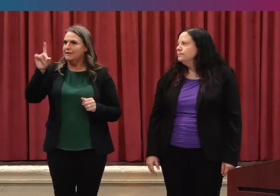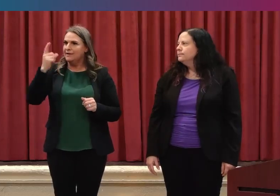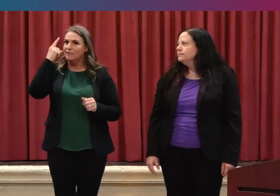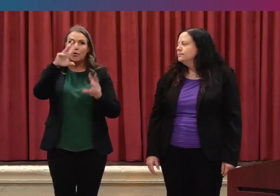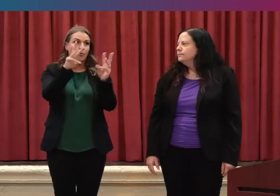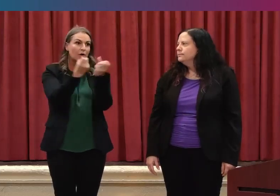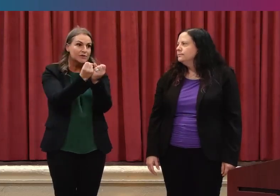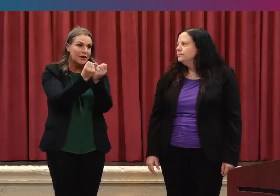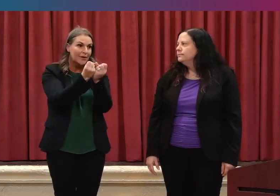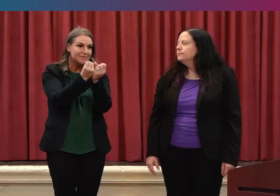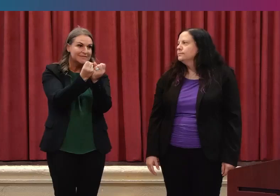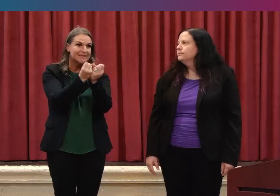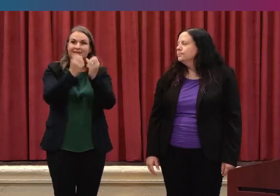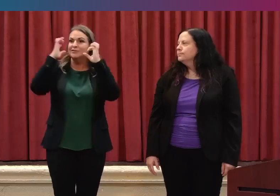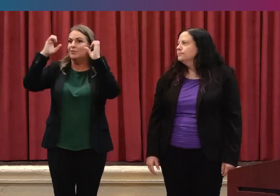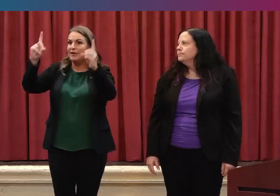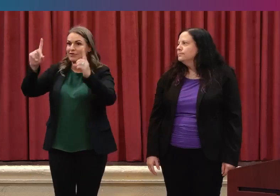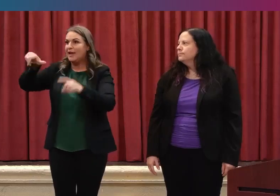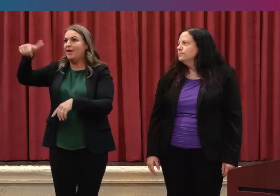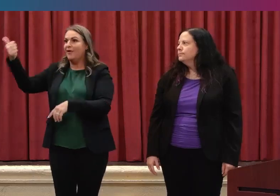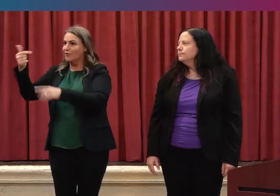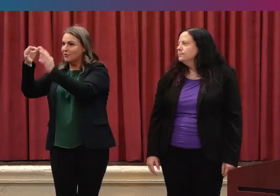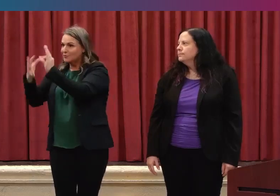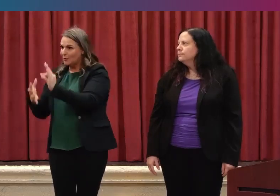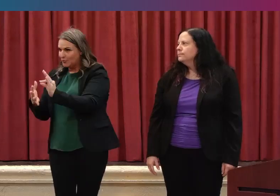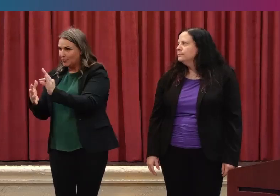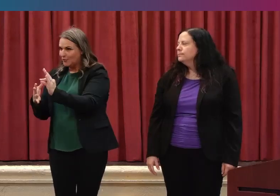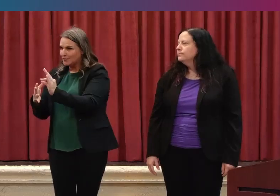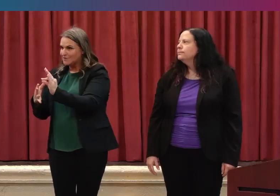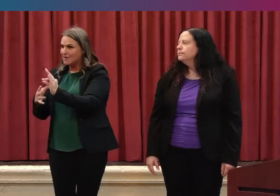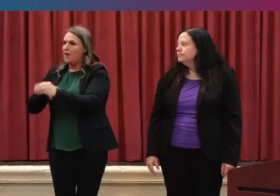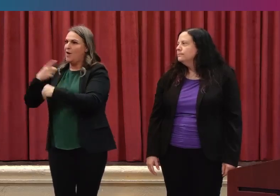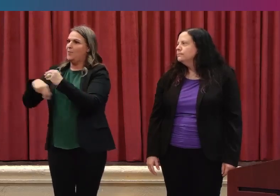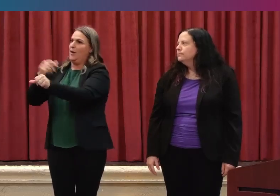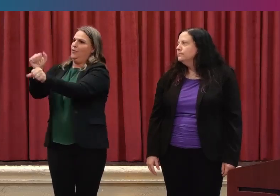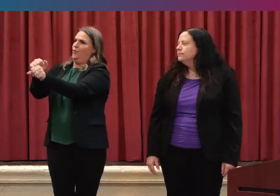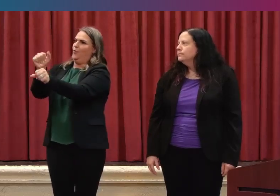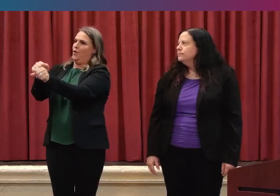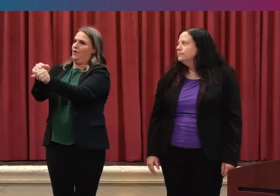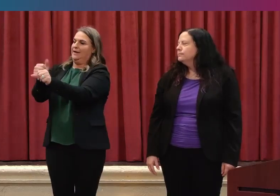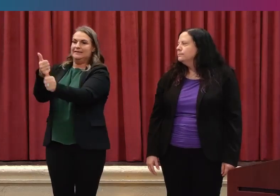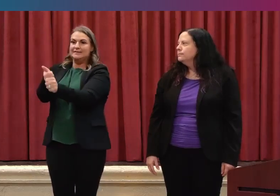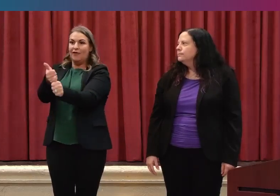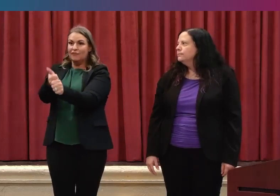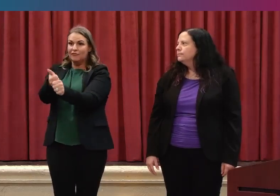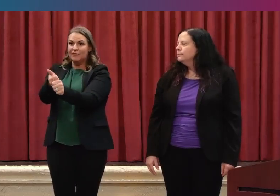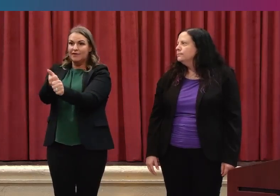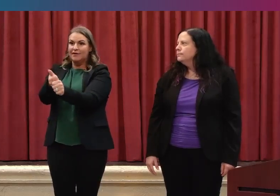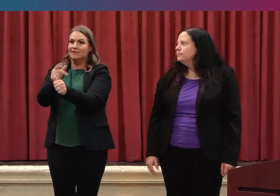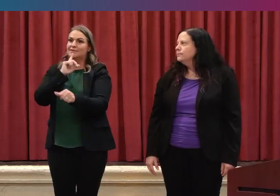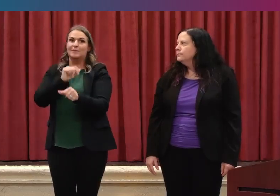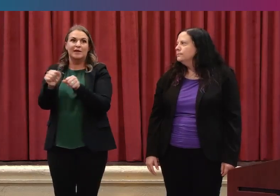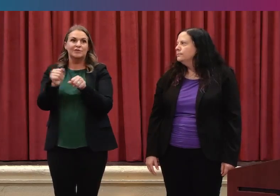We are partnering with Southern California Registry of Interpreters for the Deaf for workshops.